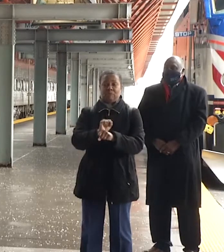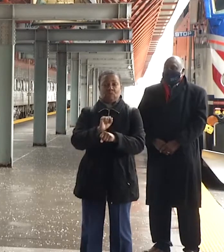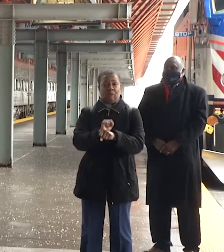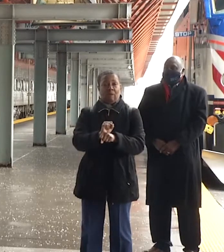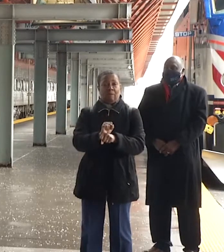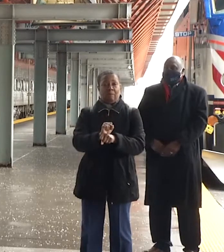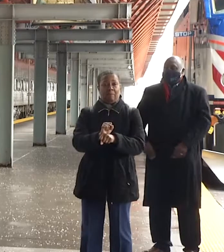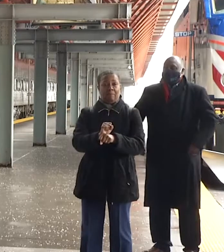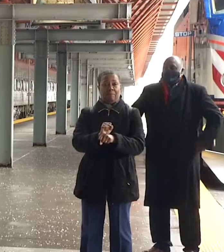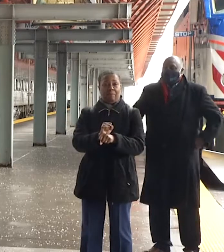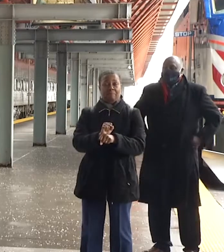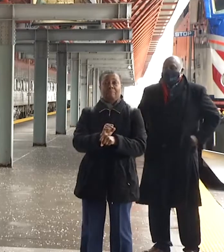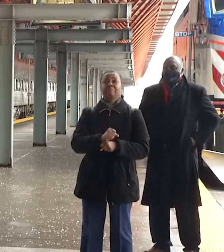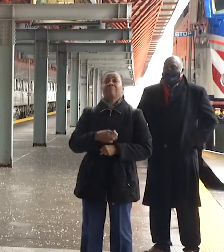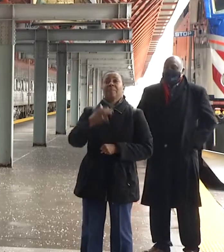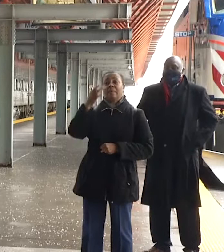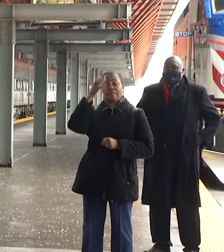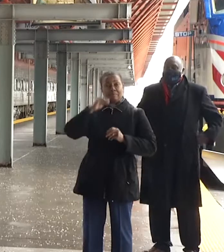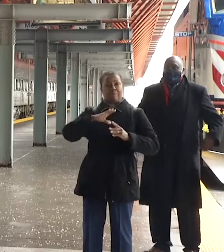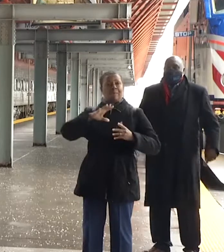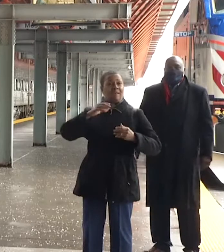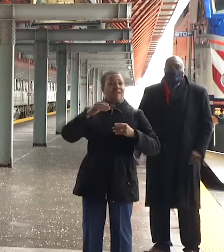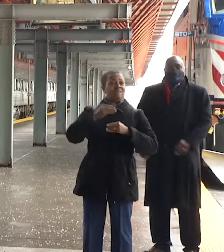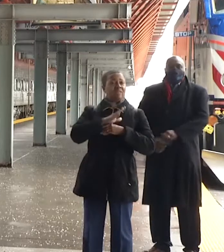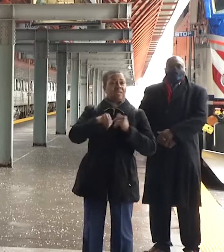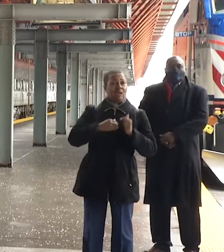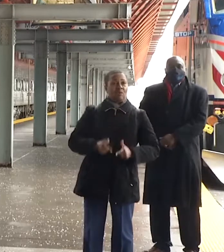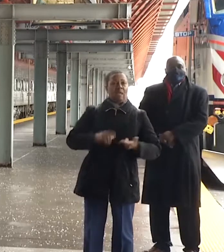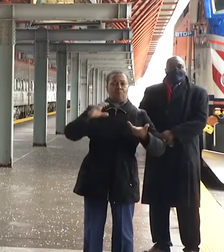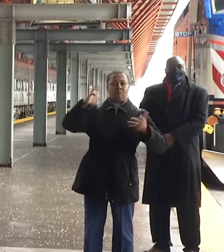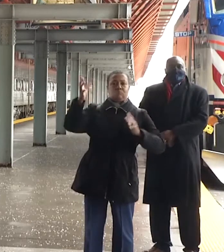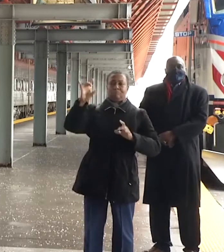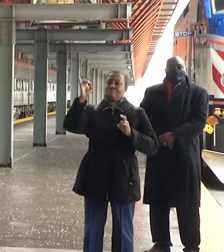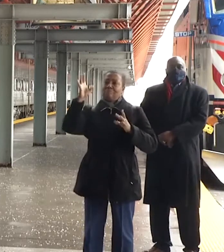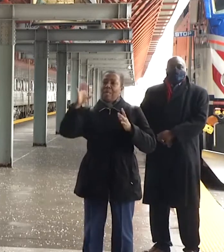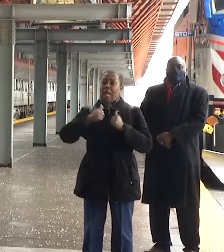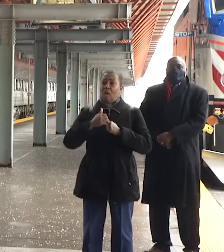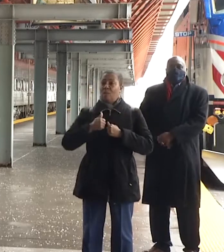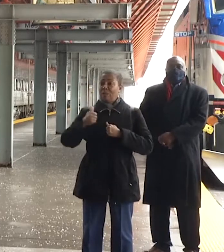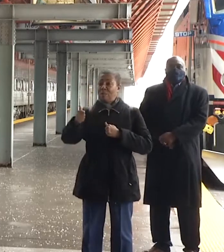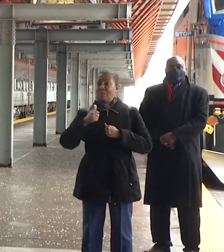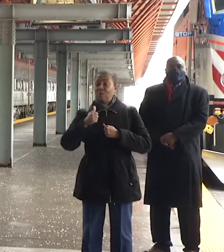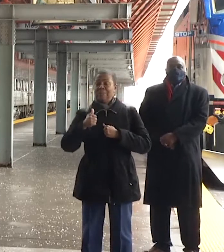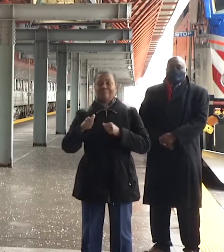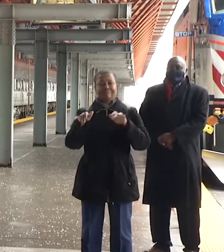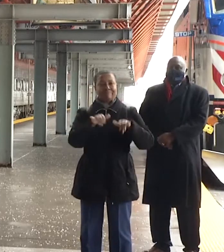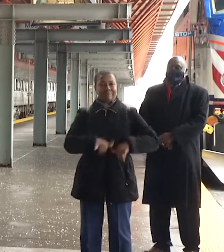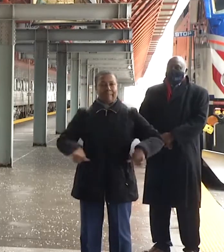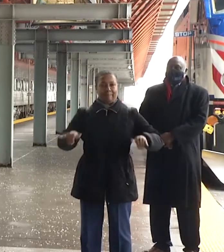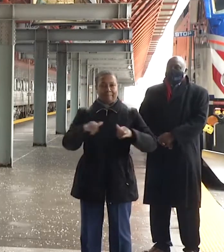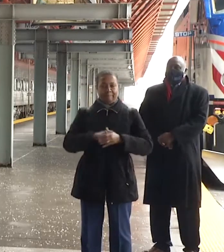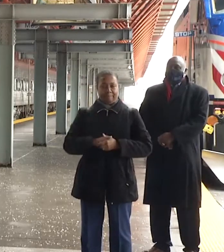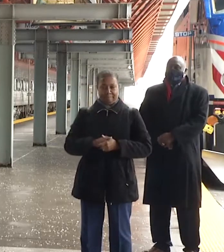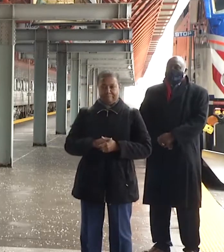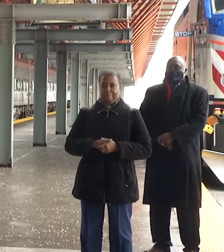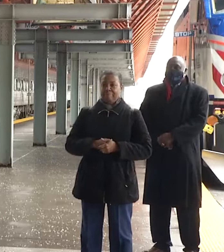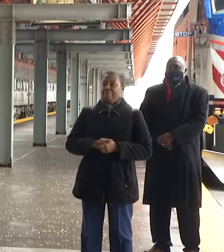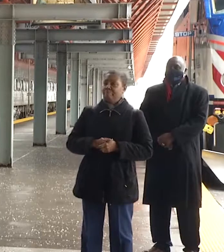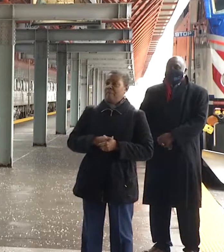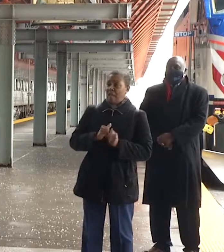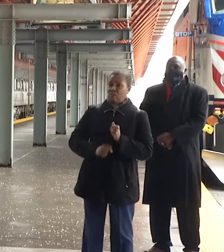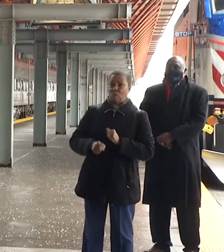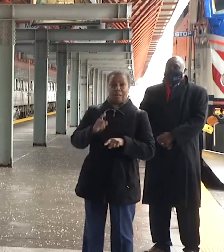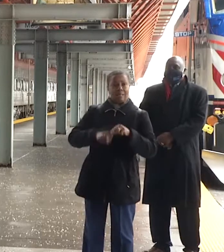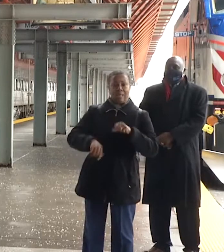The pandemic has disrupted all aspects of our daily lives, and the way we commute is no exception. Not all of our residents have